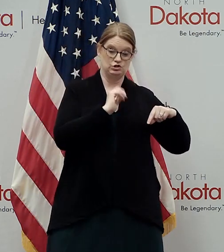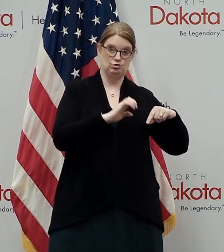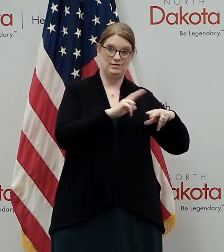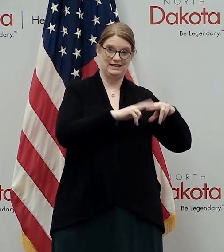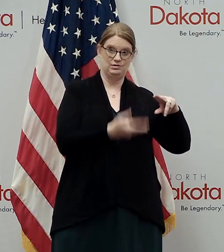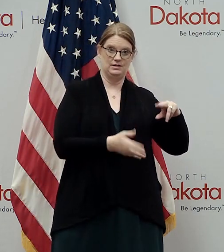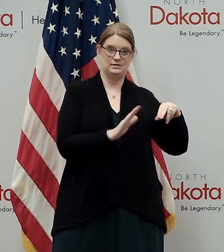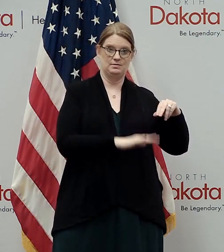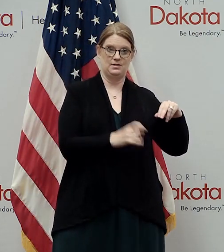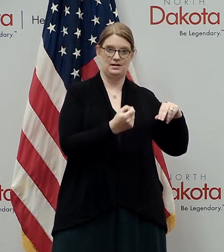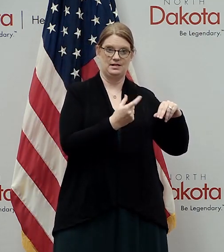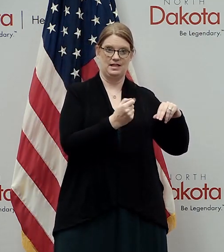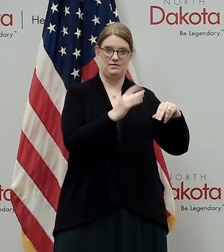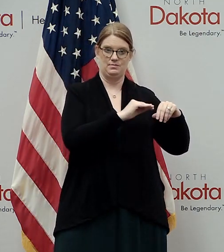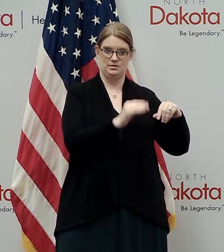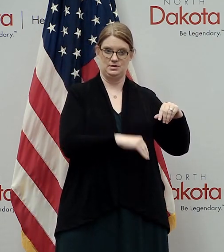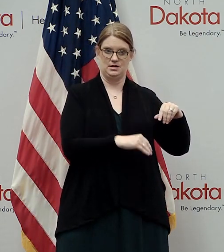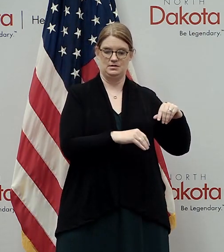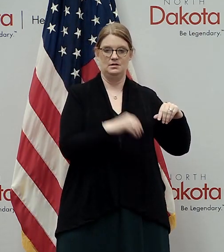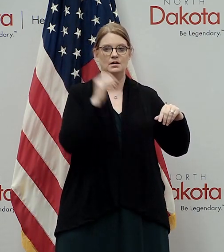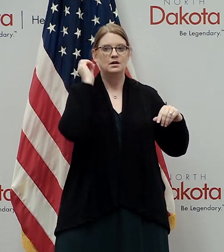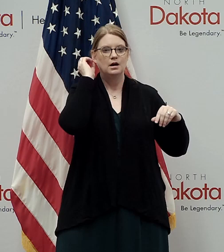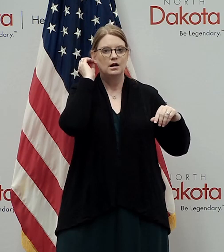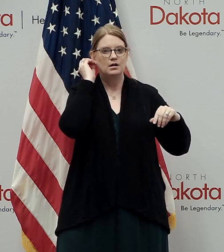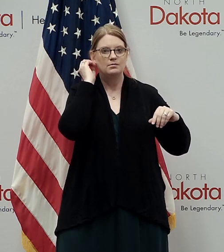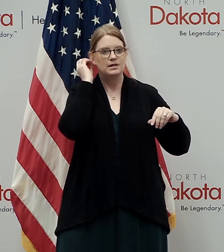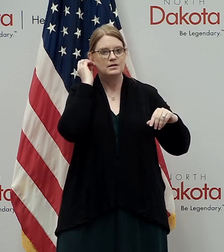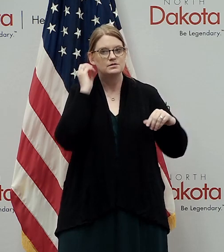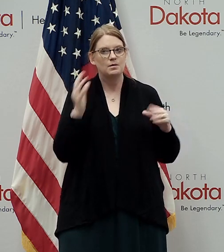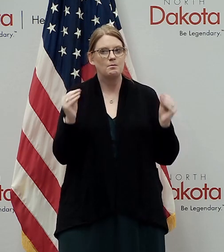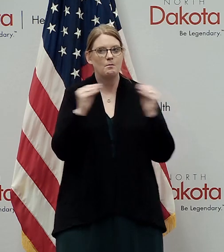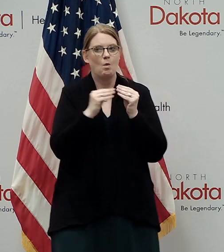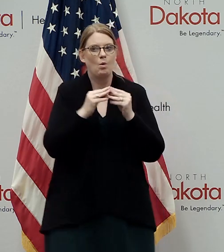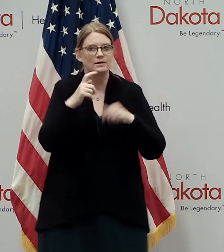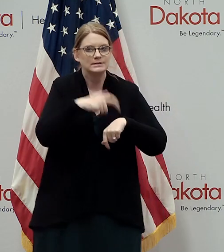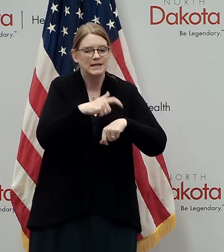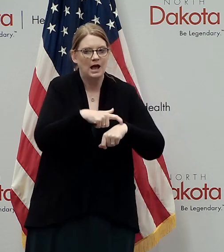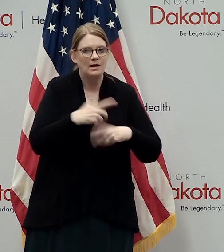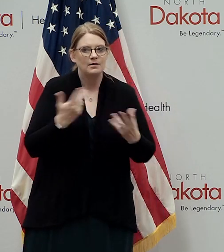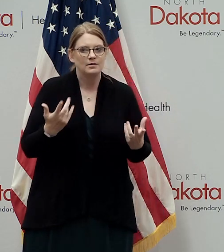So this is why we're spending a little more time today talking about the